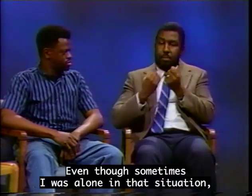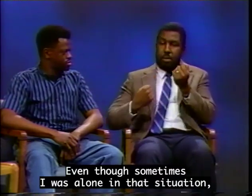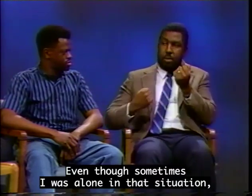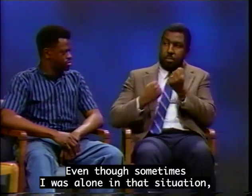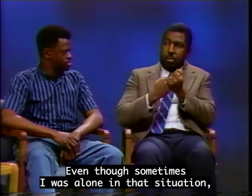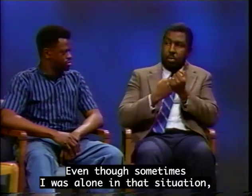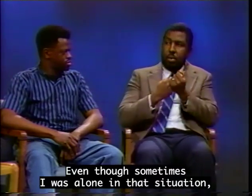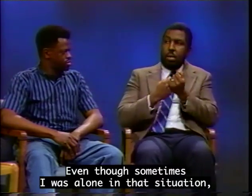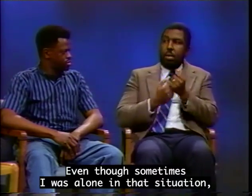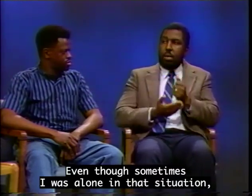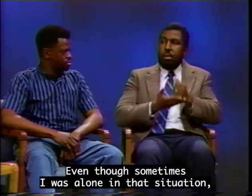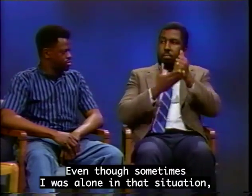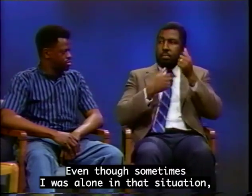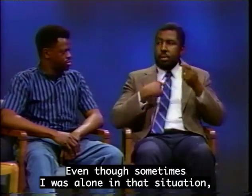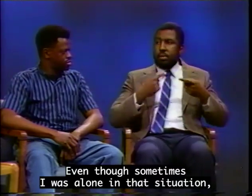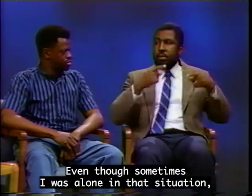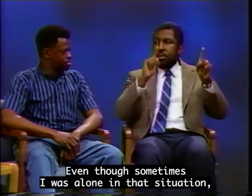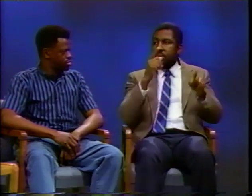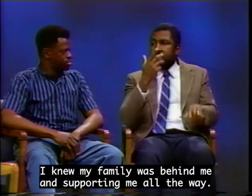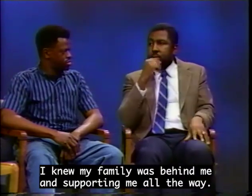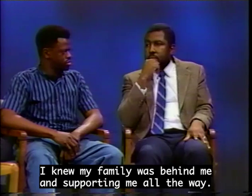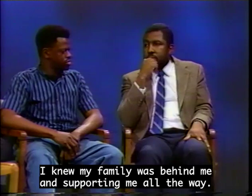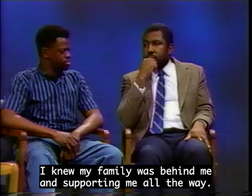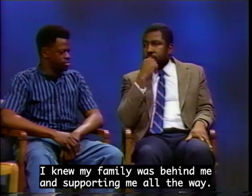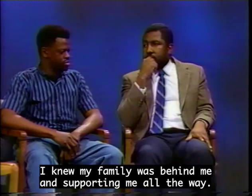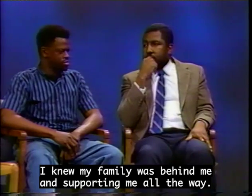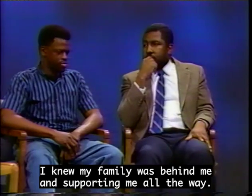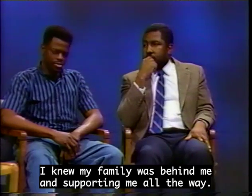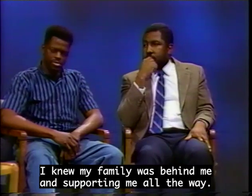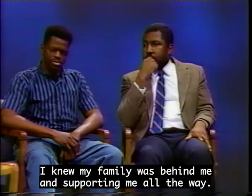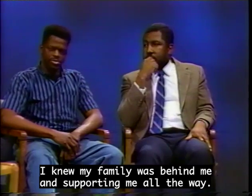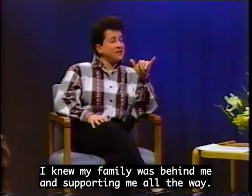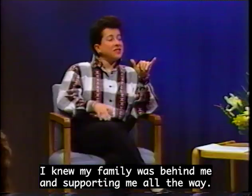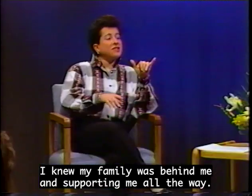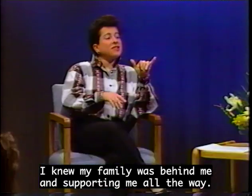Even though sometimes I was alone in that situation, I knew my family was behind me and supporting me all the way.